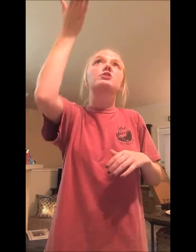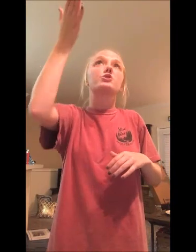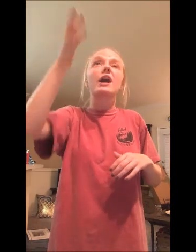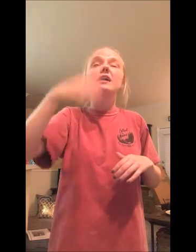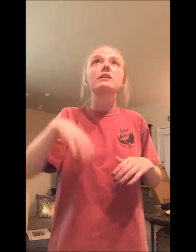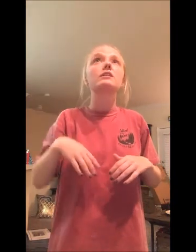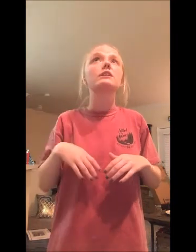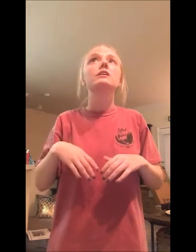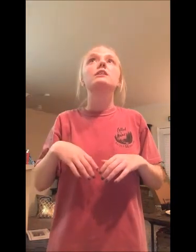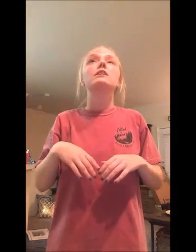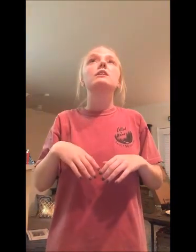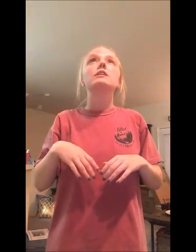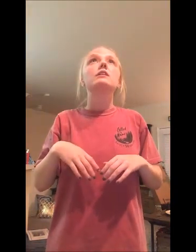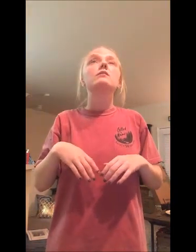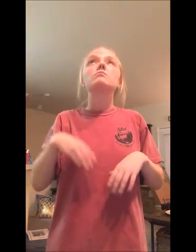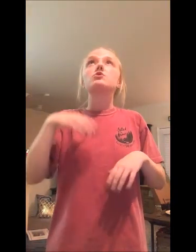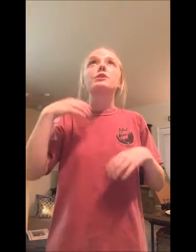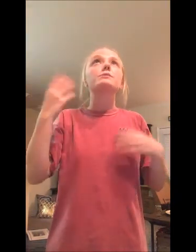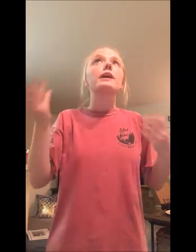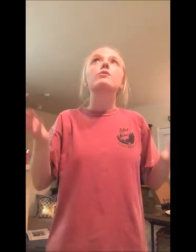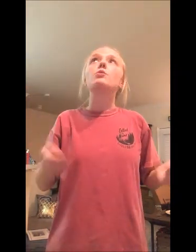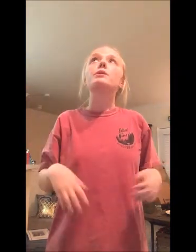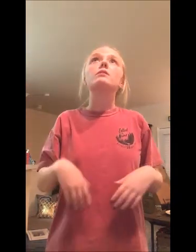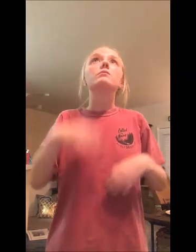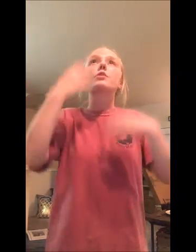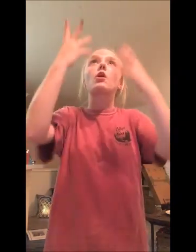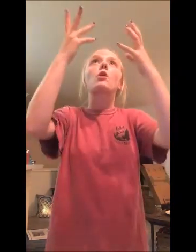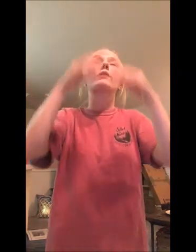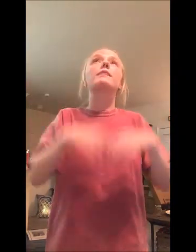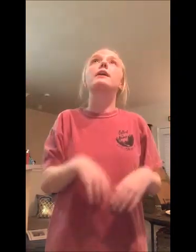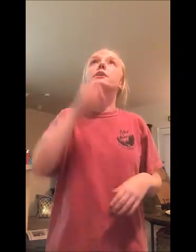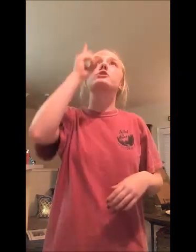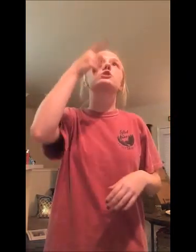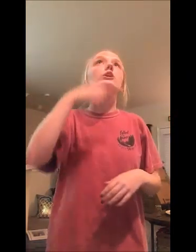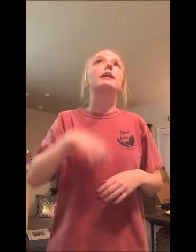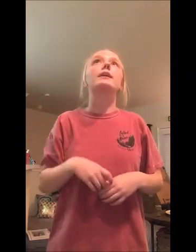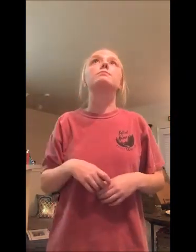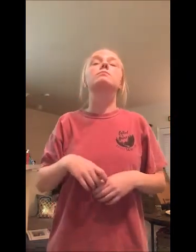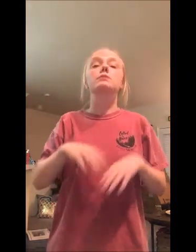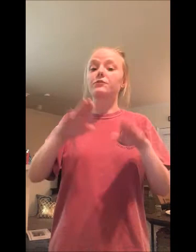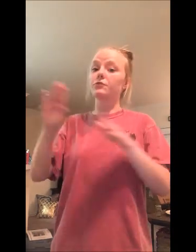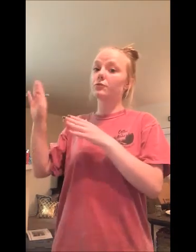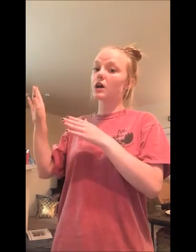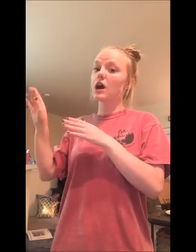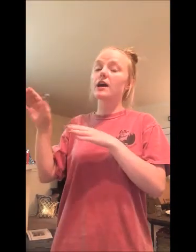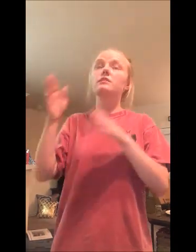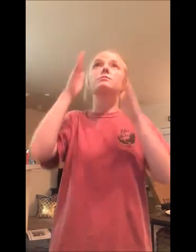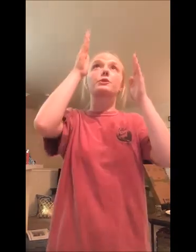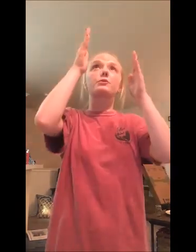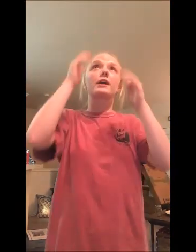gesture at it. Dreams I have hoped in. They're all right there. You're just looking at them. Different from God, but they're right